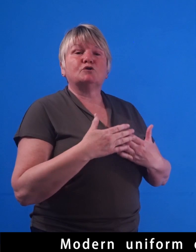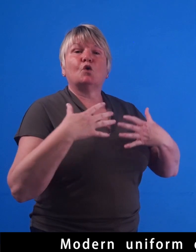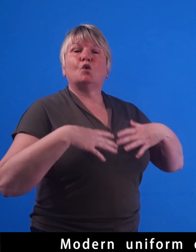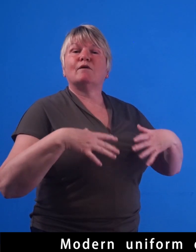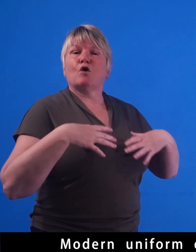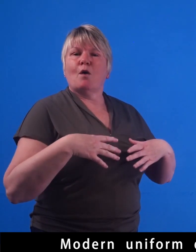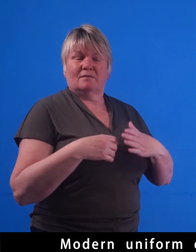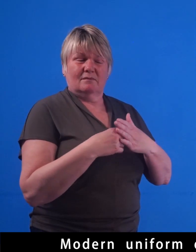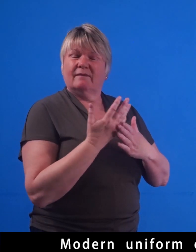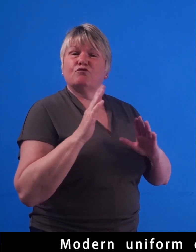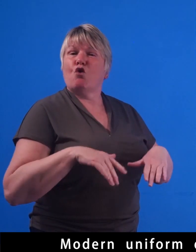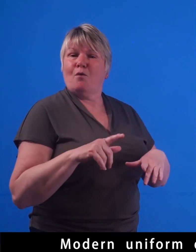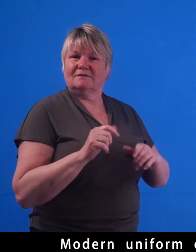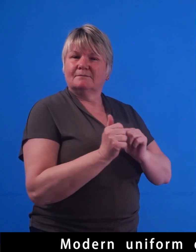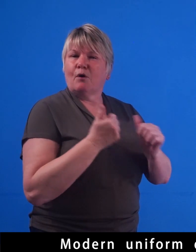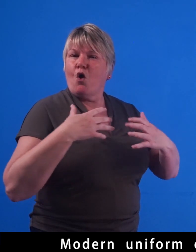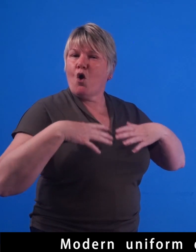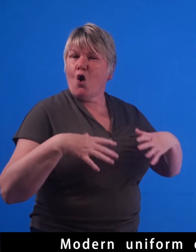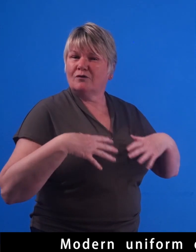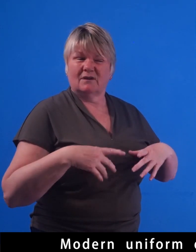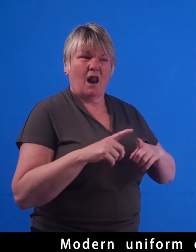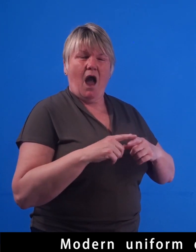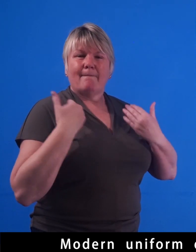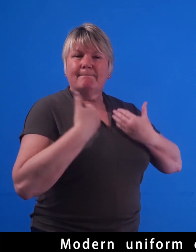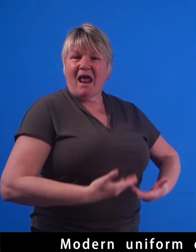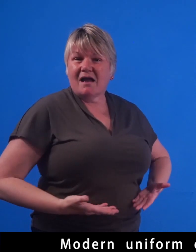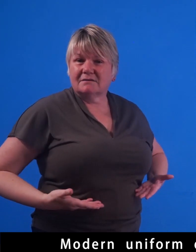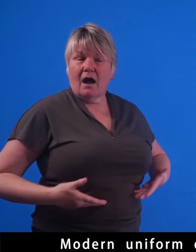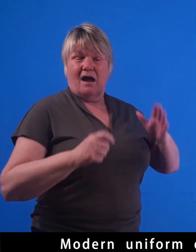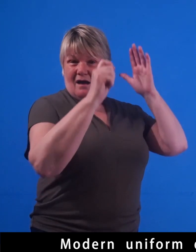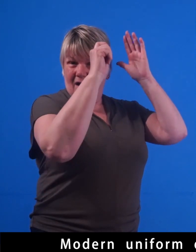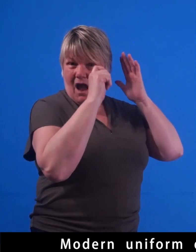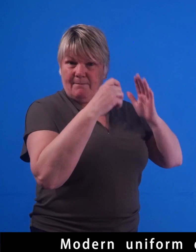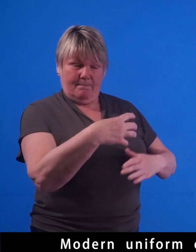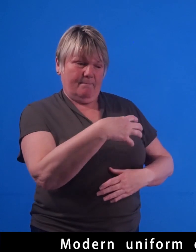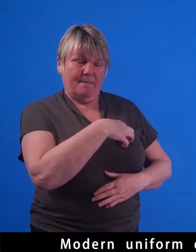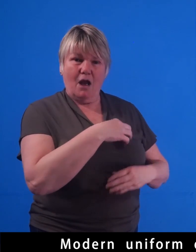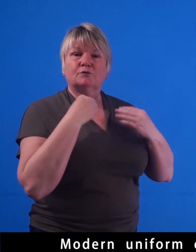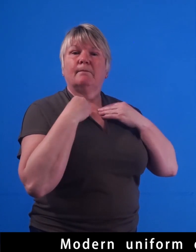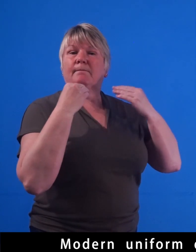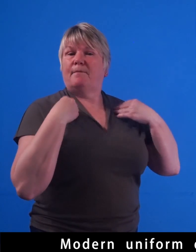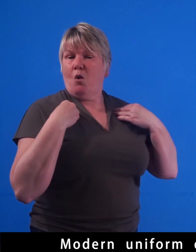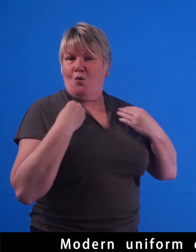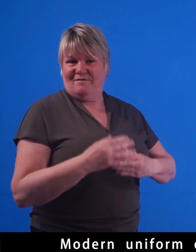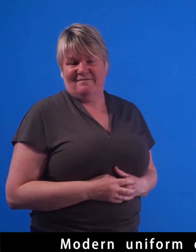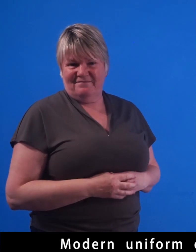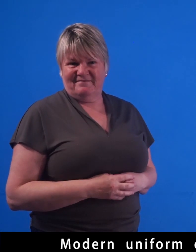Modern uniform developed from sportswear, such as blazers, caps, badges and polo shirts.